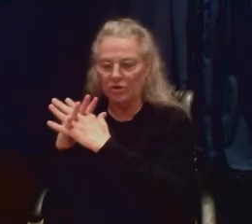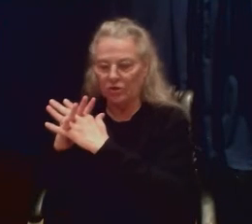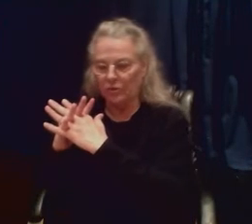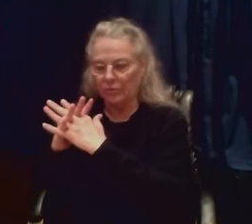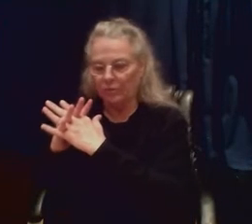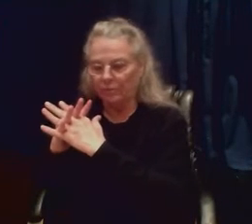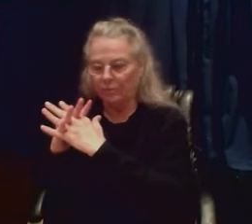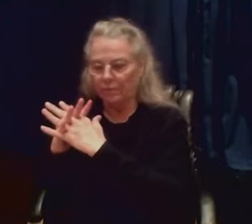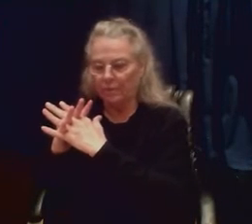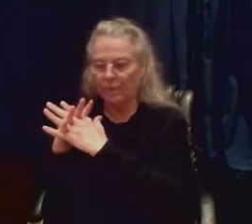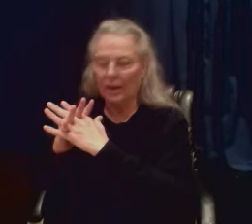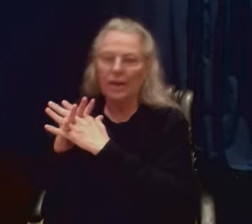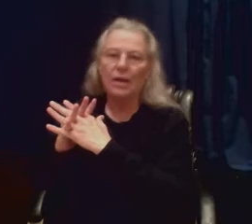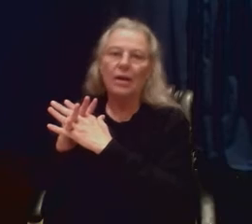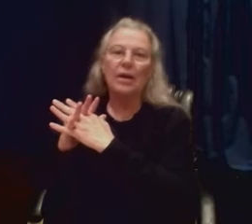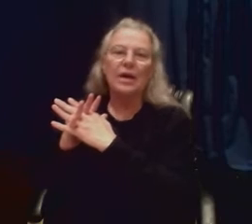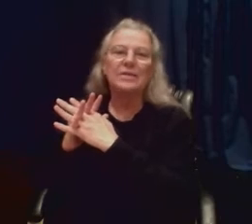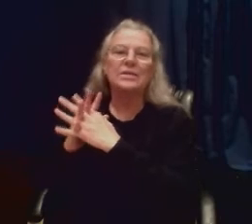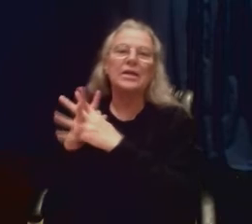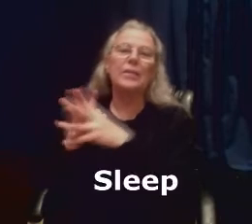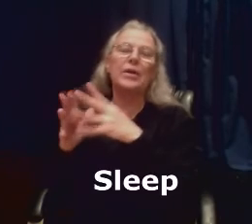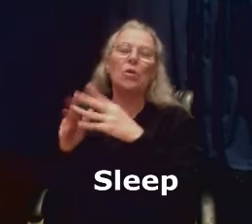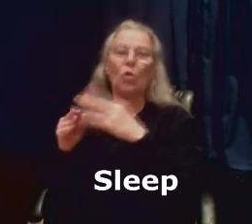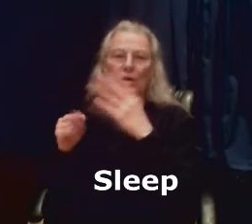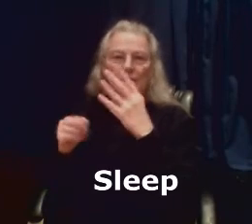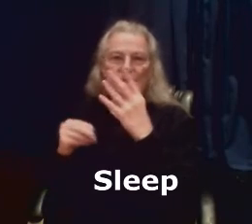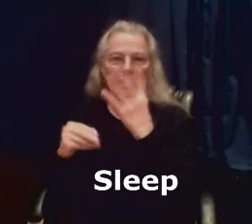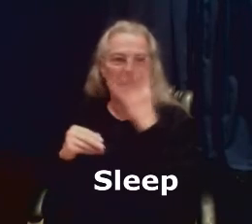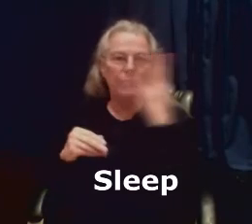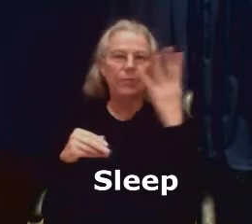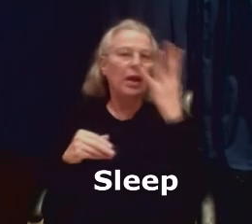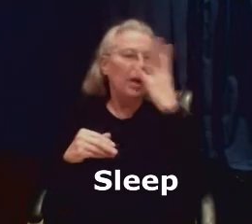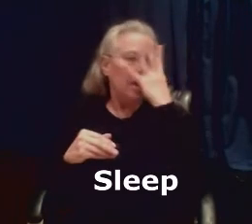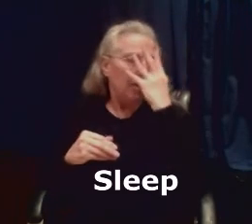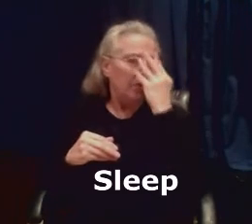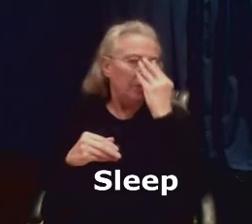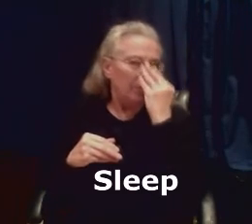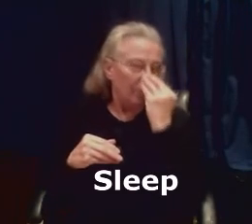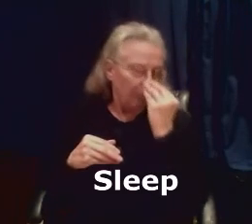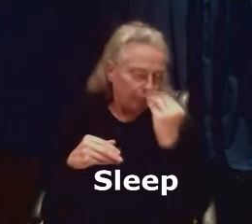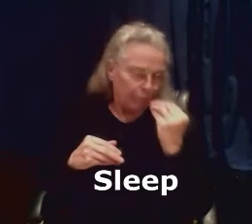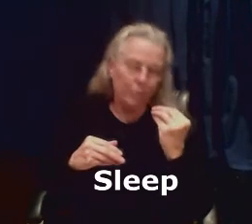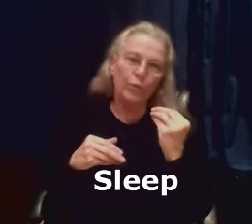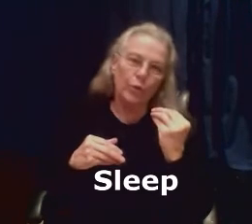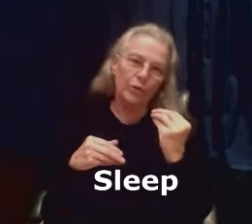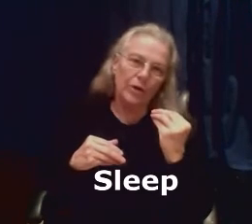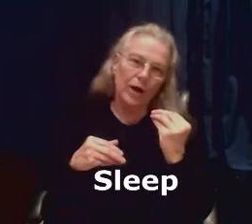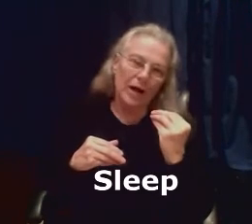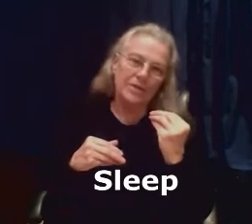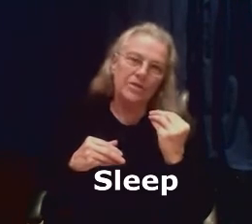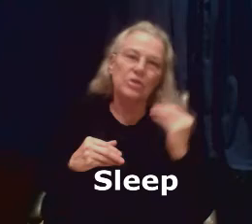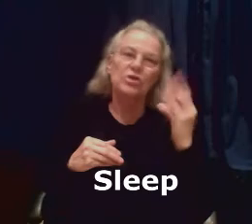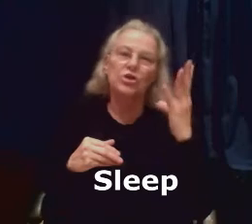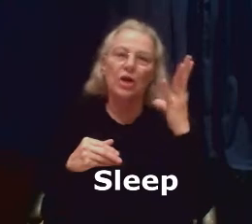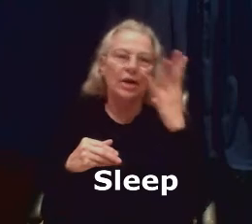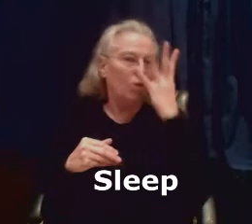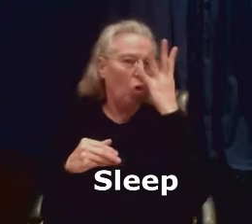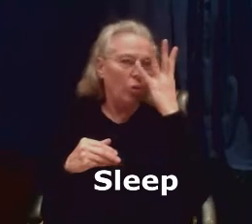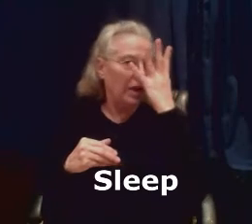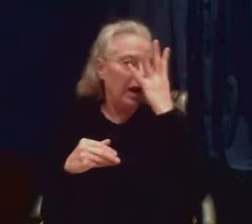Manger. A sleeping or asleep, pull your eyes shut. Open